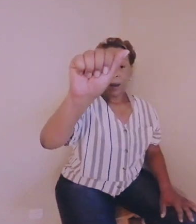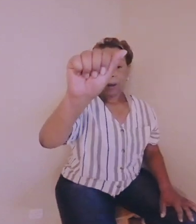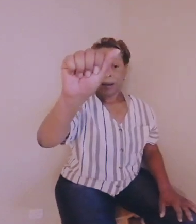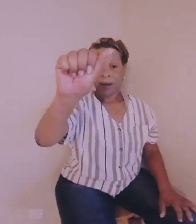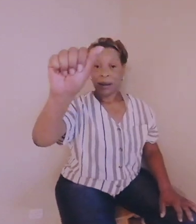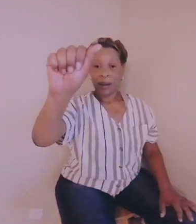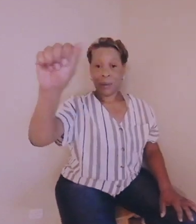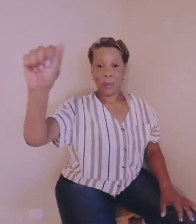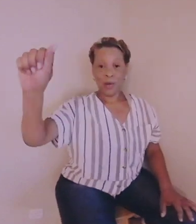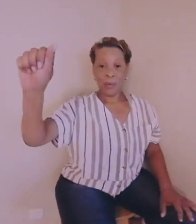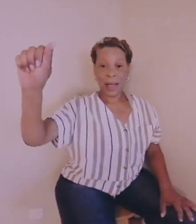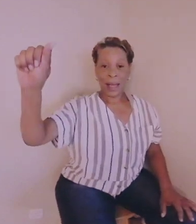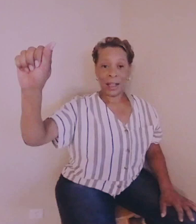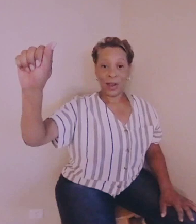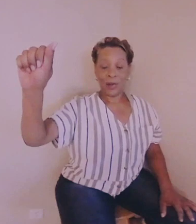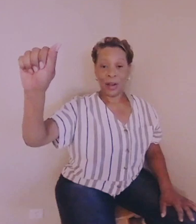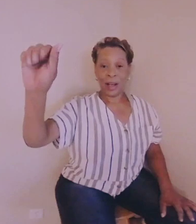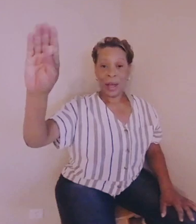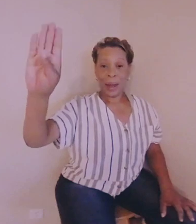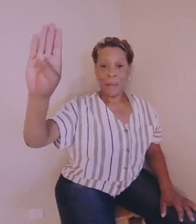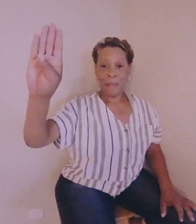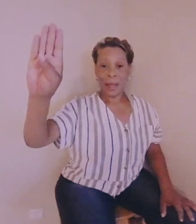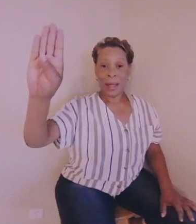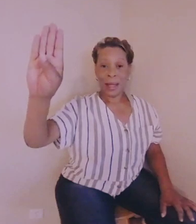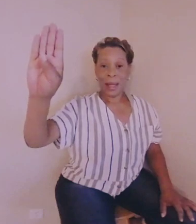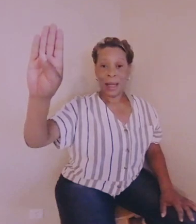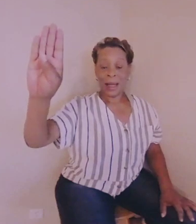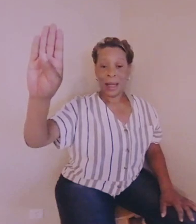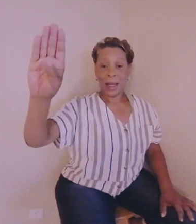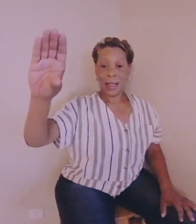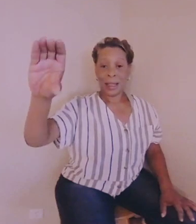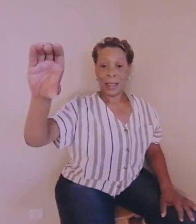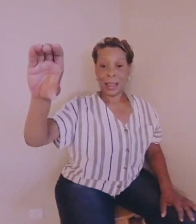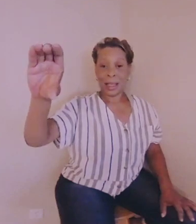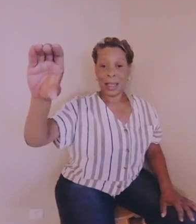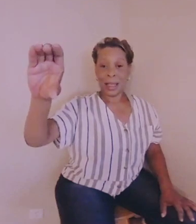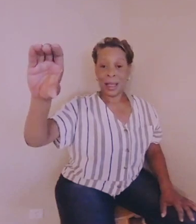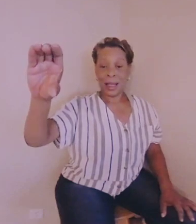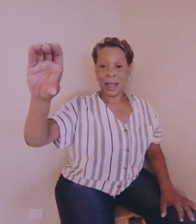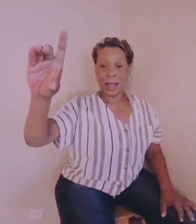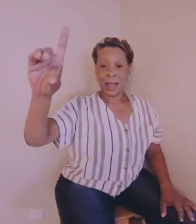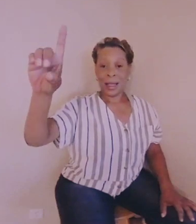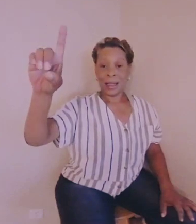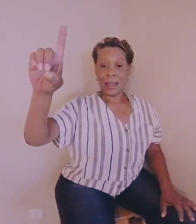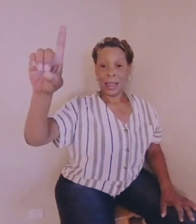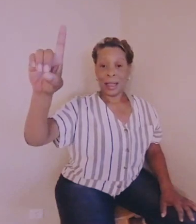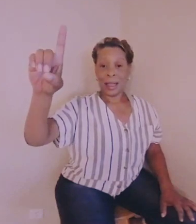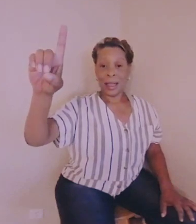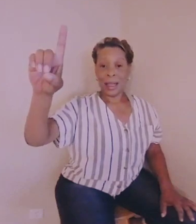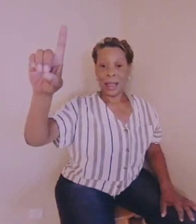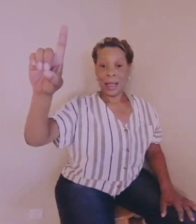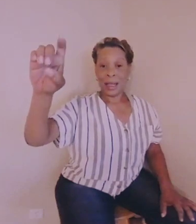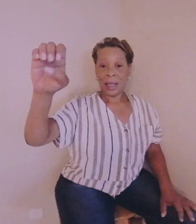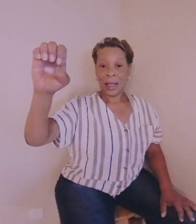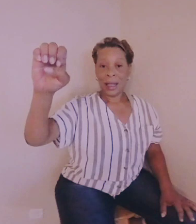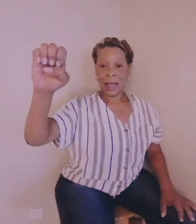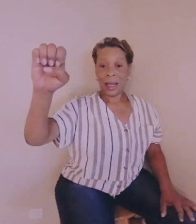A, let me move my hand over, B, C, D,